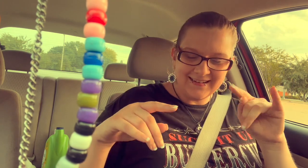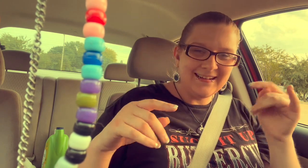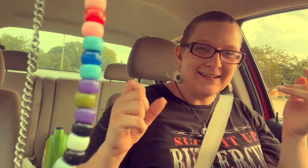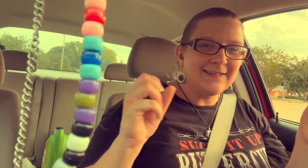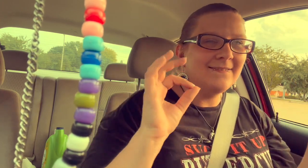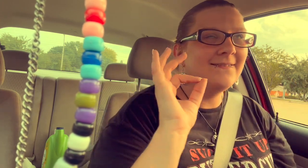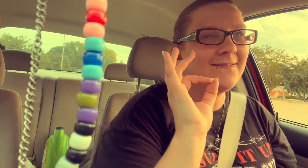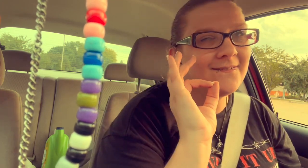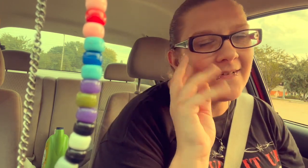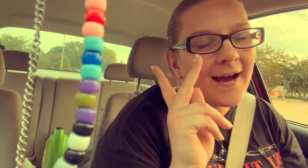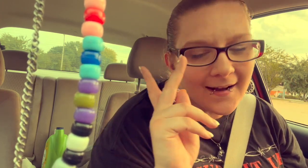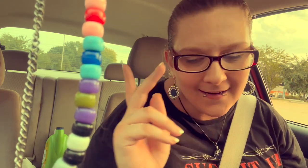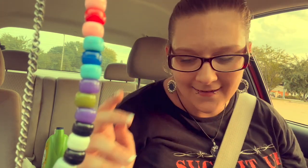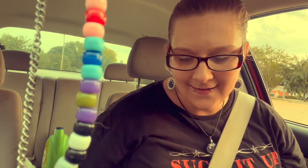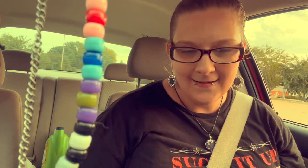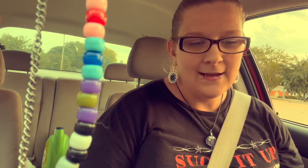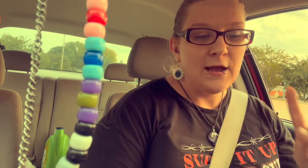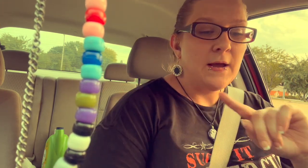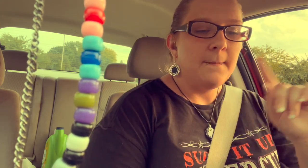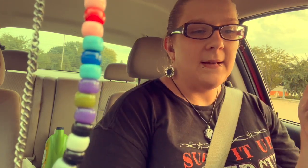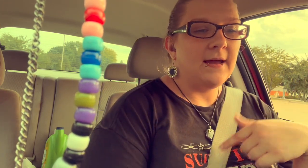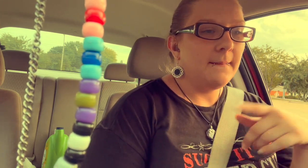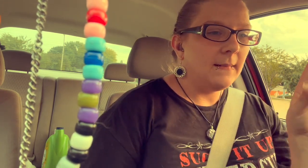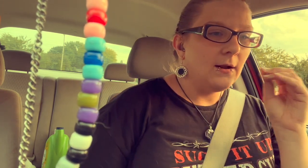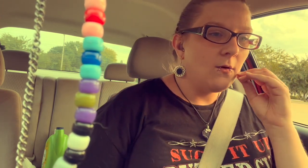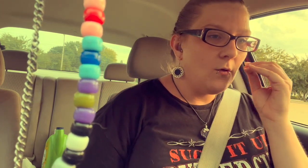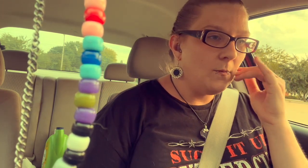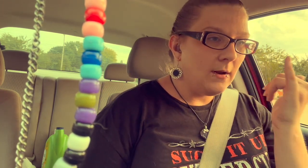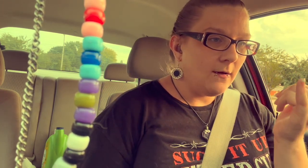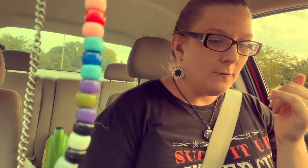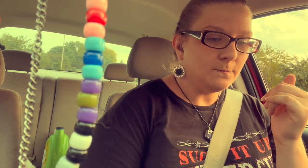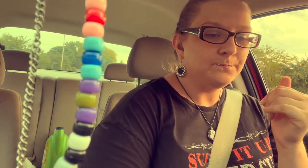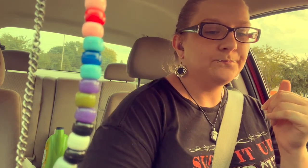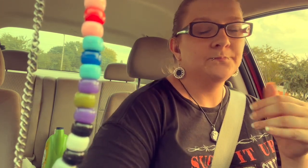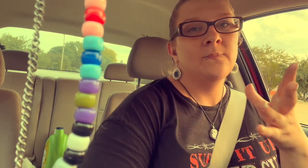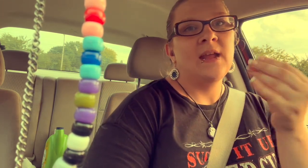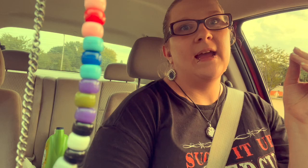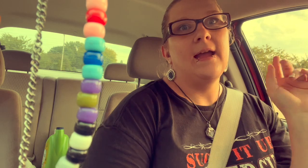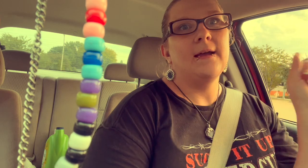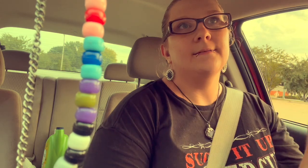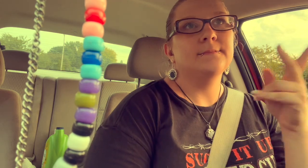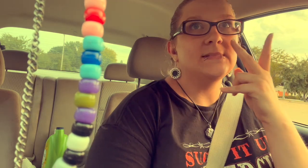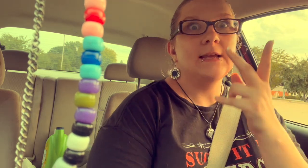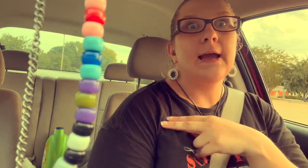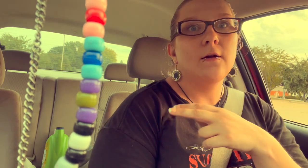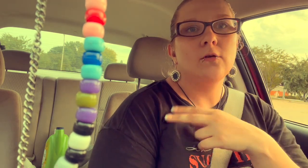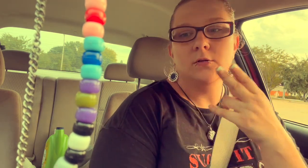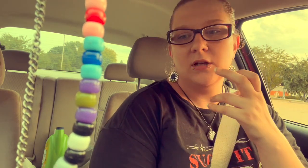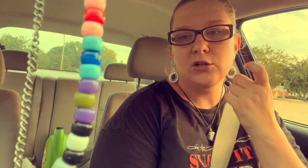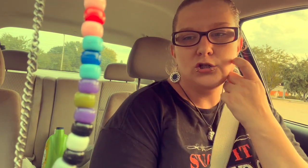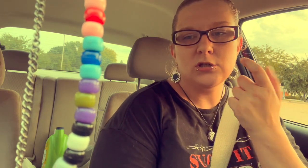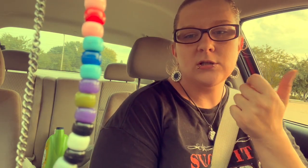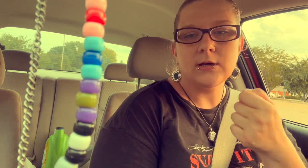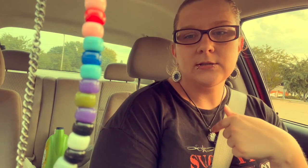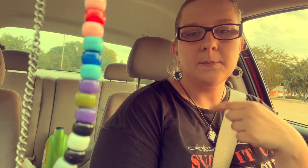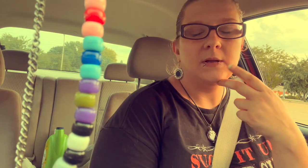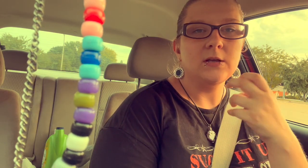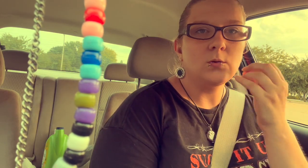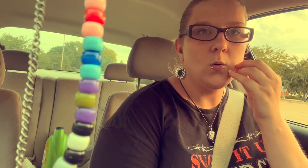it. Fuck. But I'm gonna go home now and see Harold. He just texted me his home.